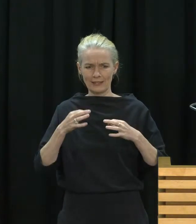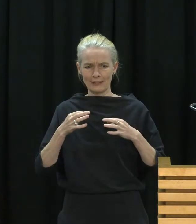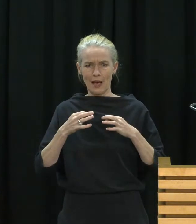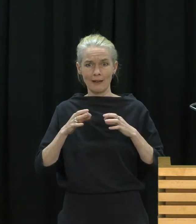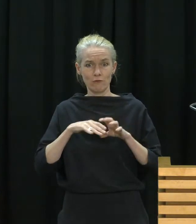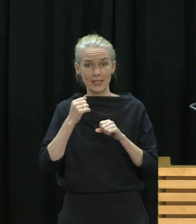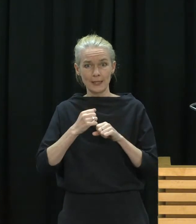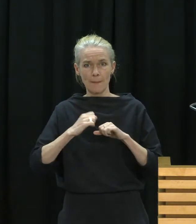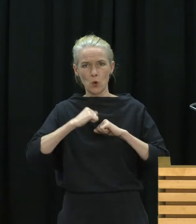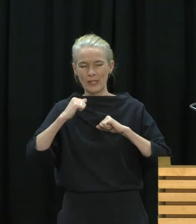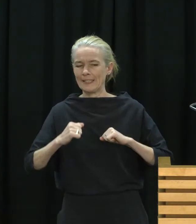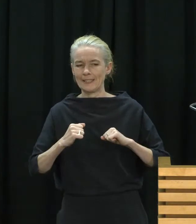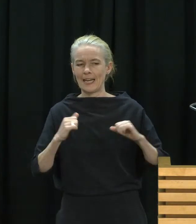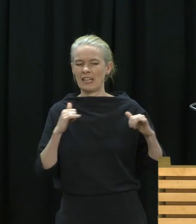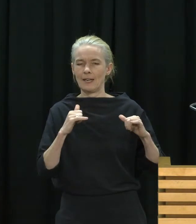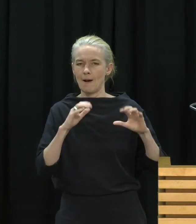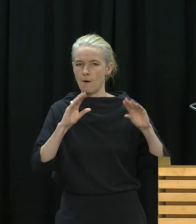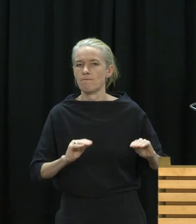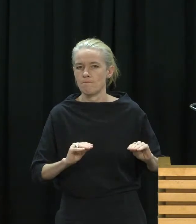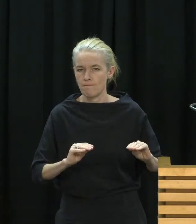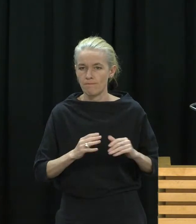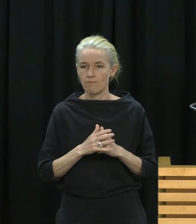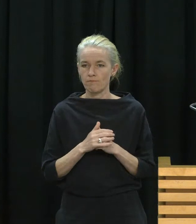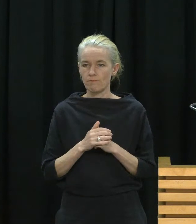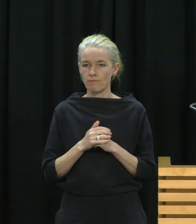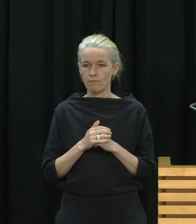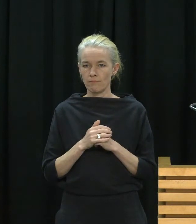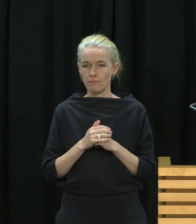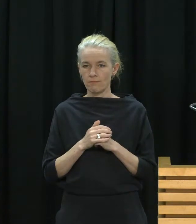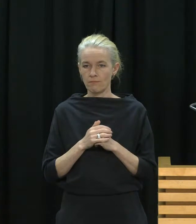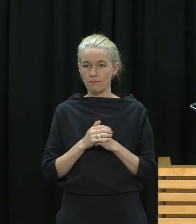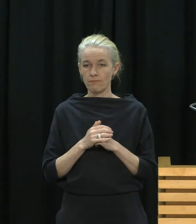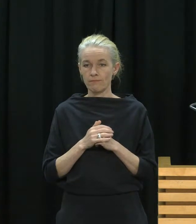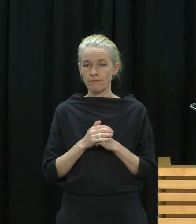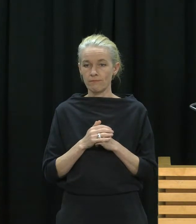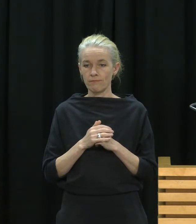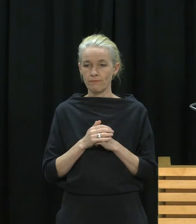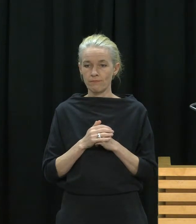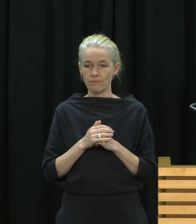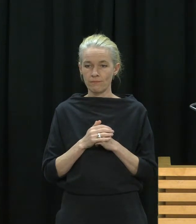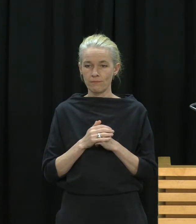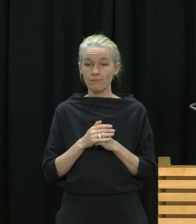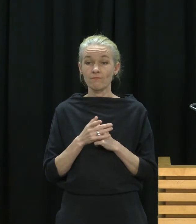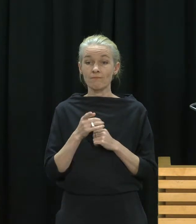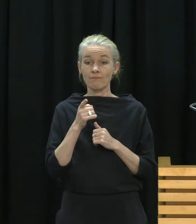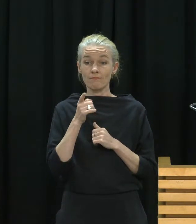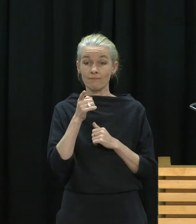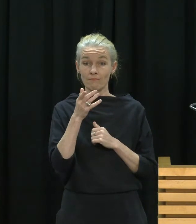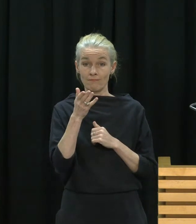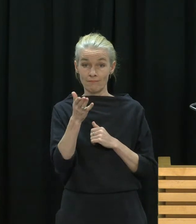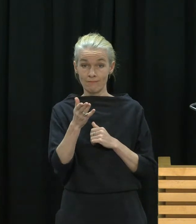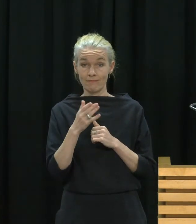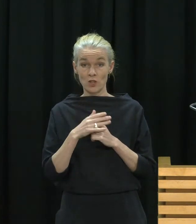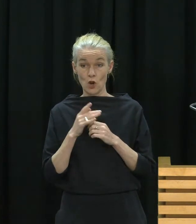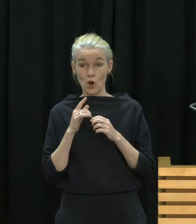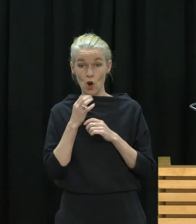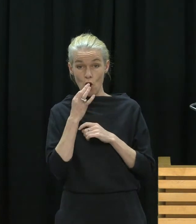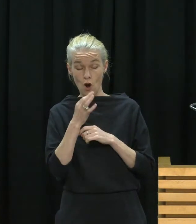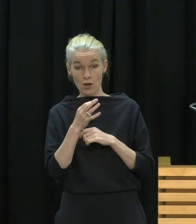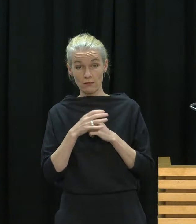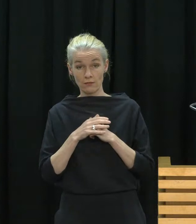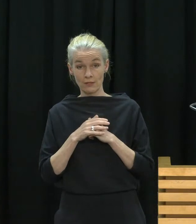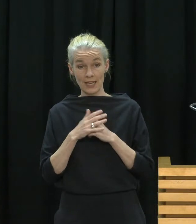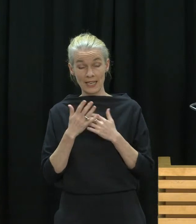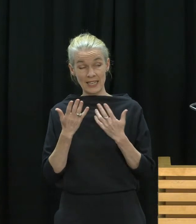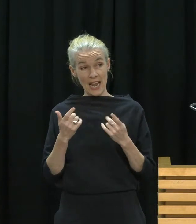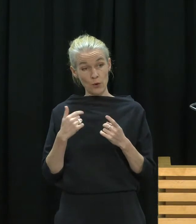now, and obviously we're still waiting for more data, but is the basic working hypothesis that he is one of the people who did not spread much COVID, and it's actually